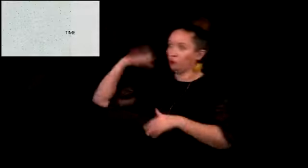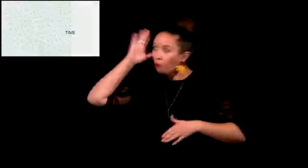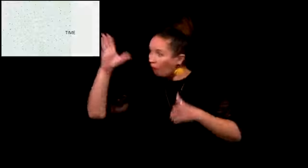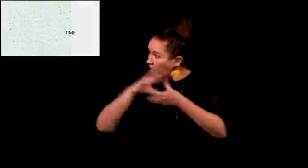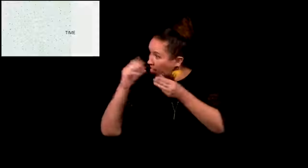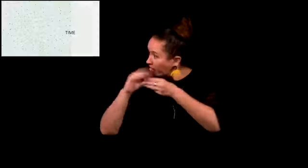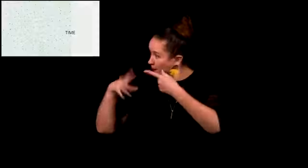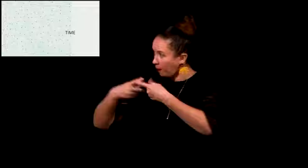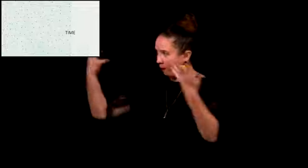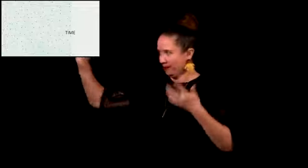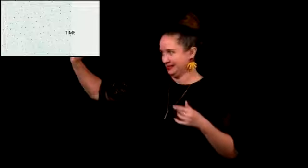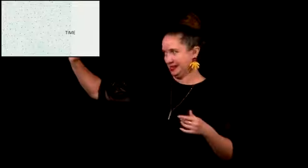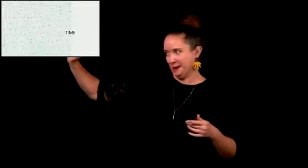So first of all,